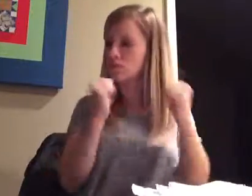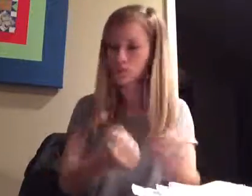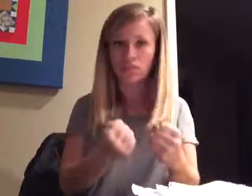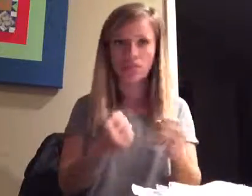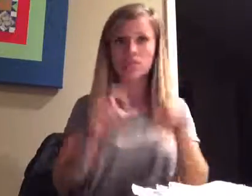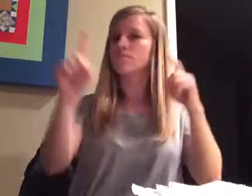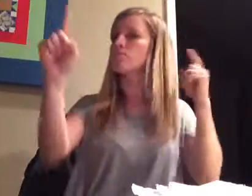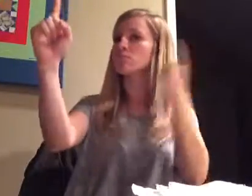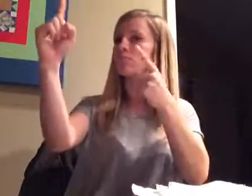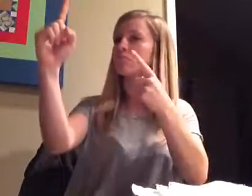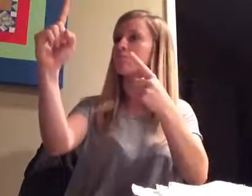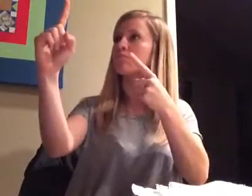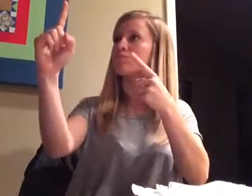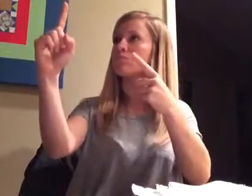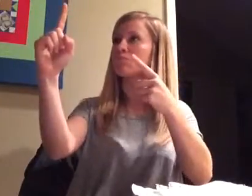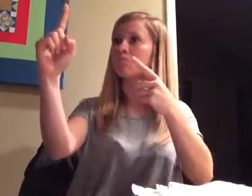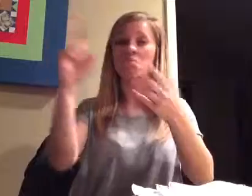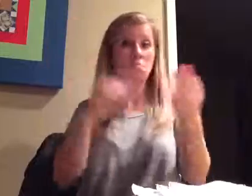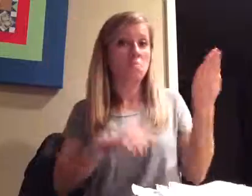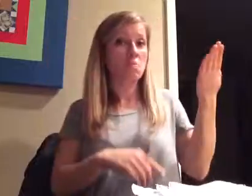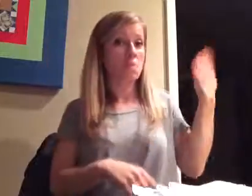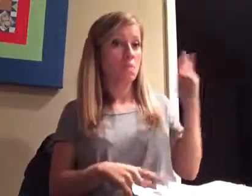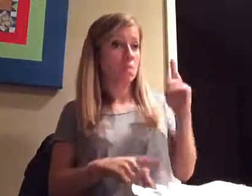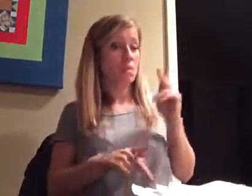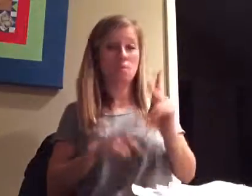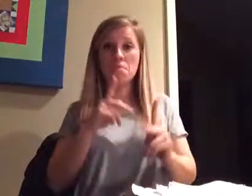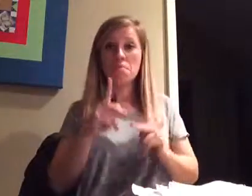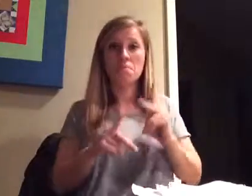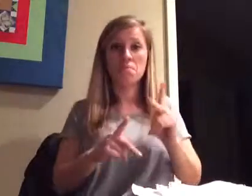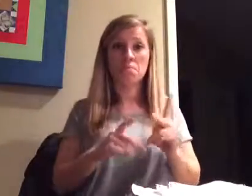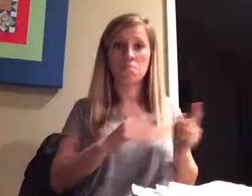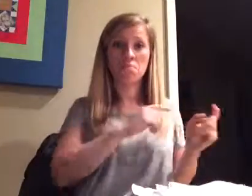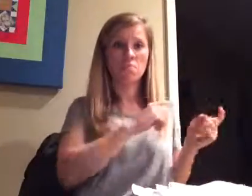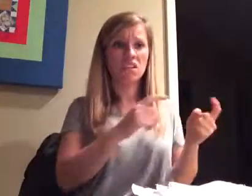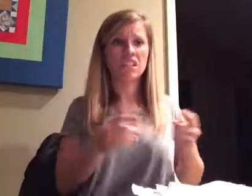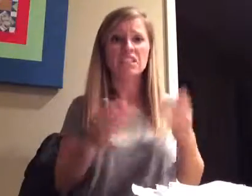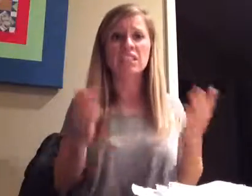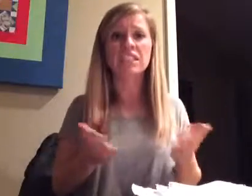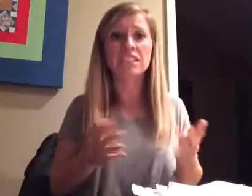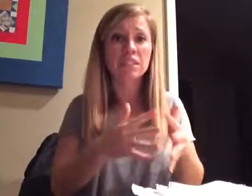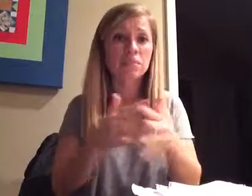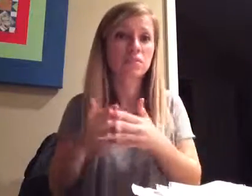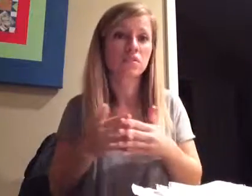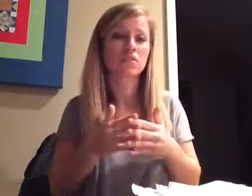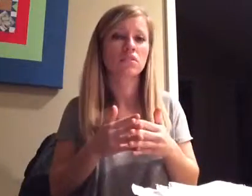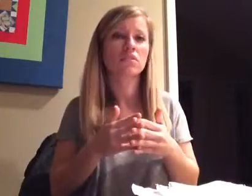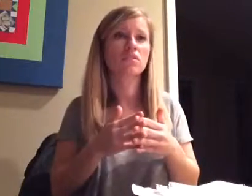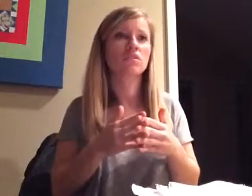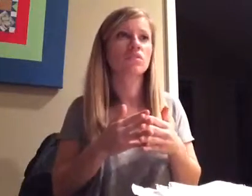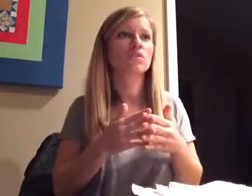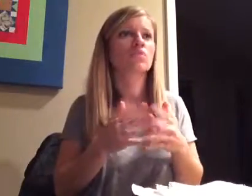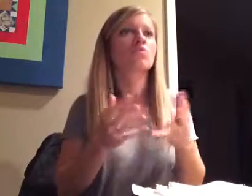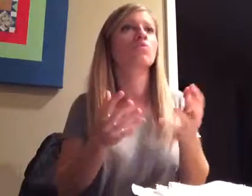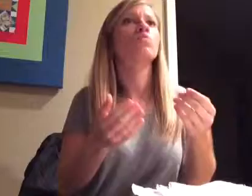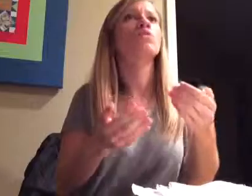Those who came to this land sought to build more than just a new country. They sought a new world.